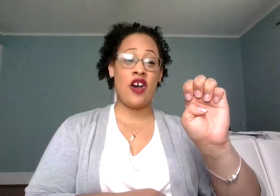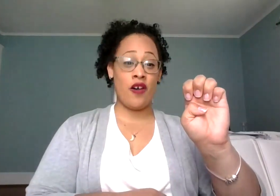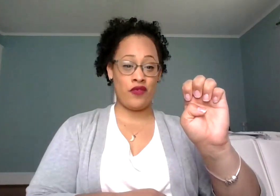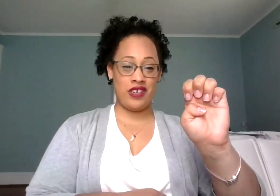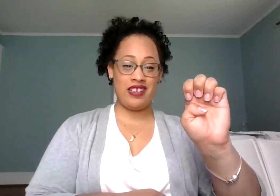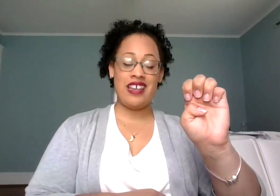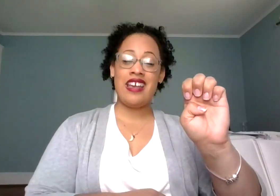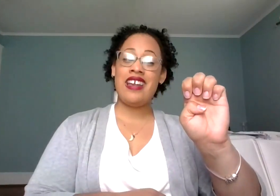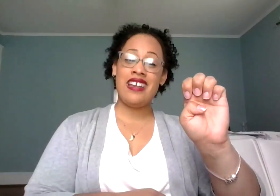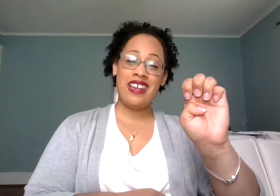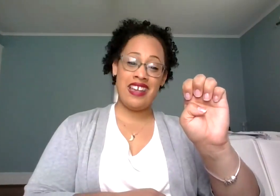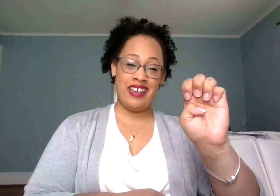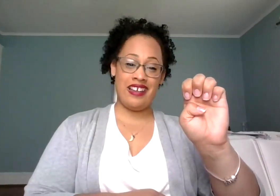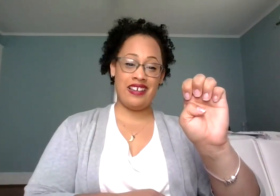Soft. E.